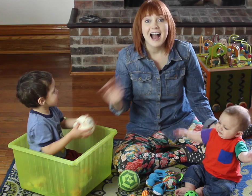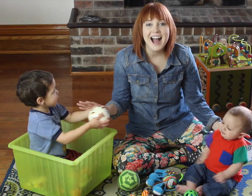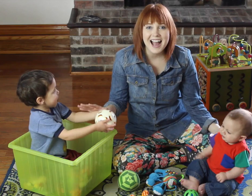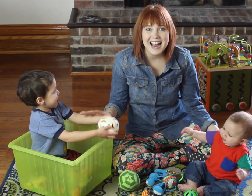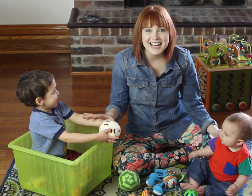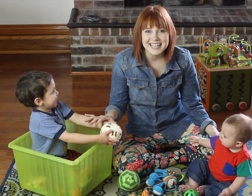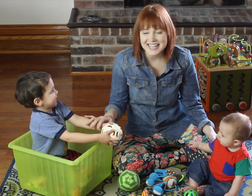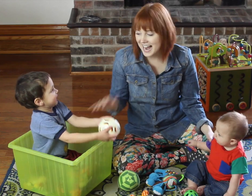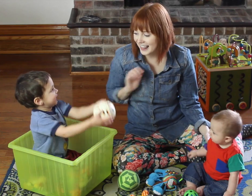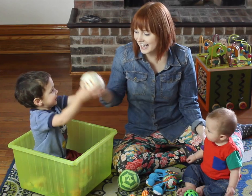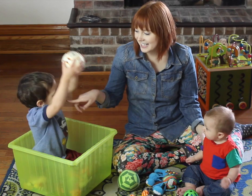Hi! It's Adelaide,